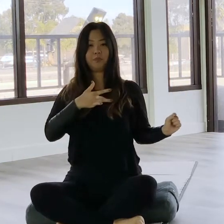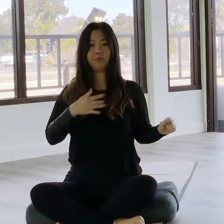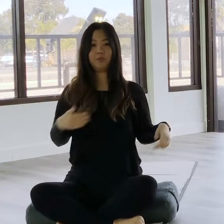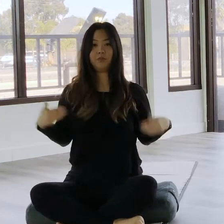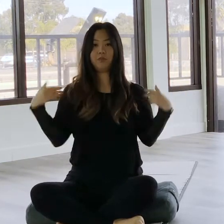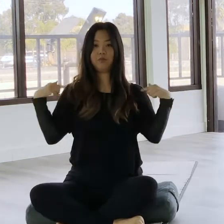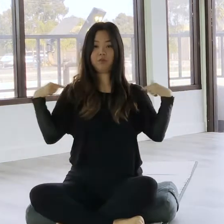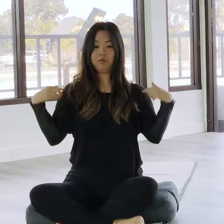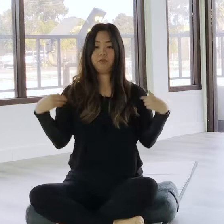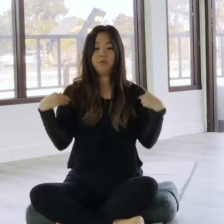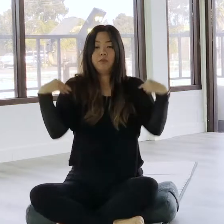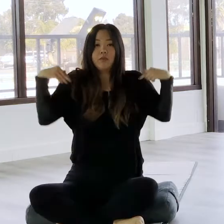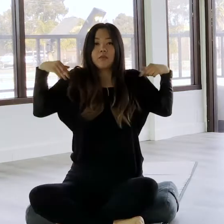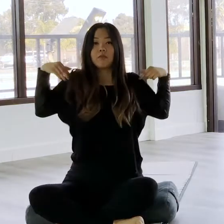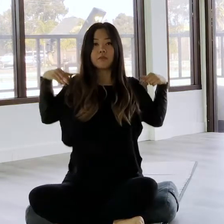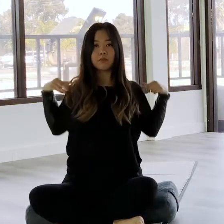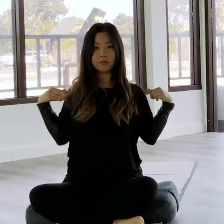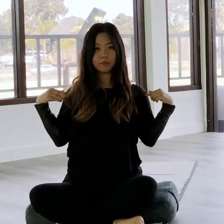shoulders back.